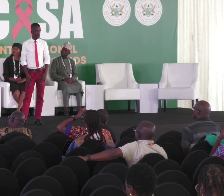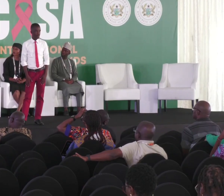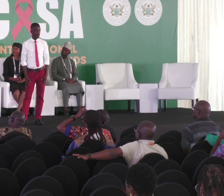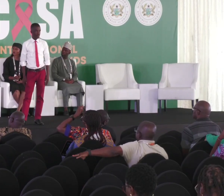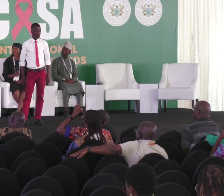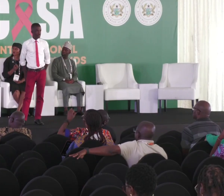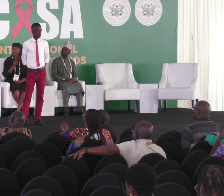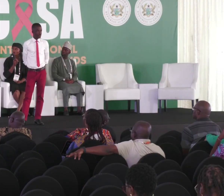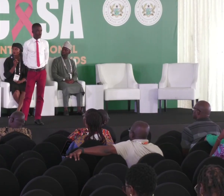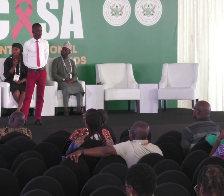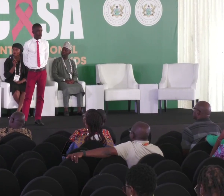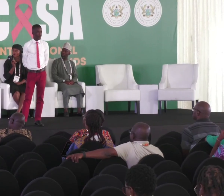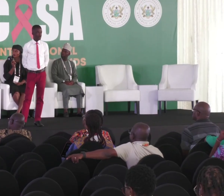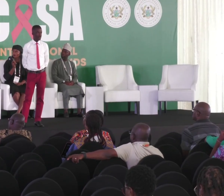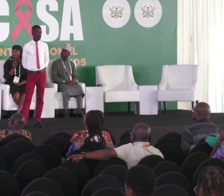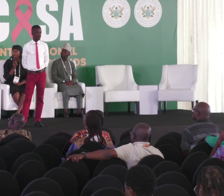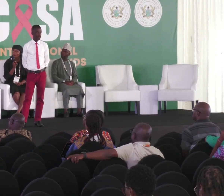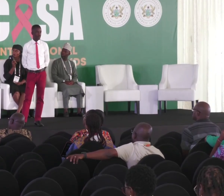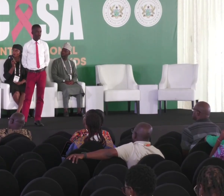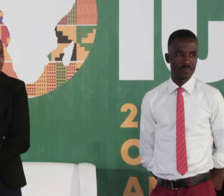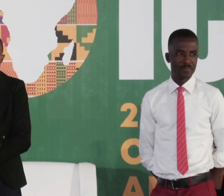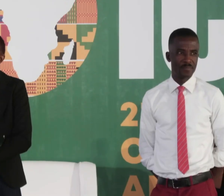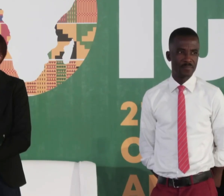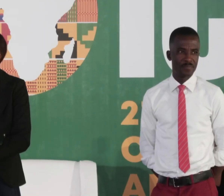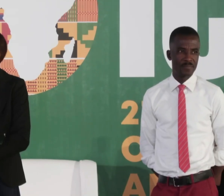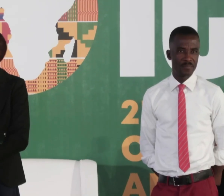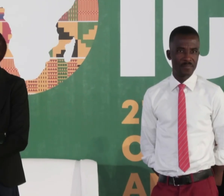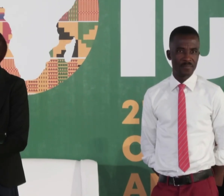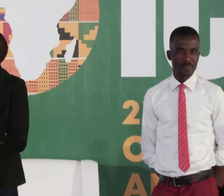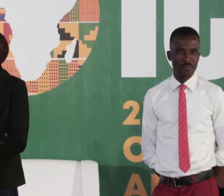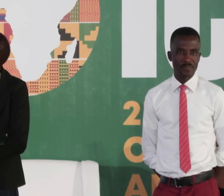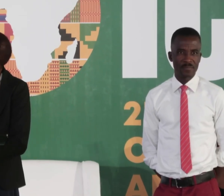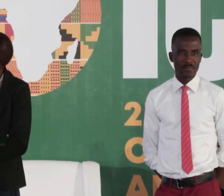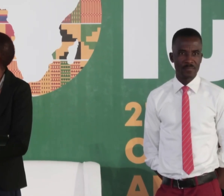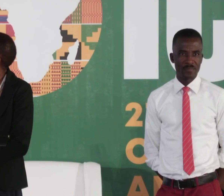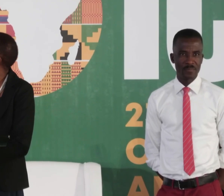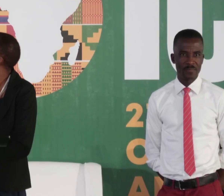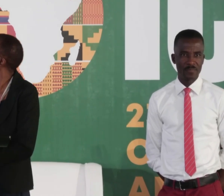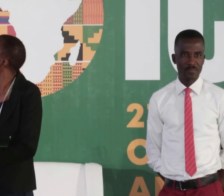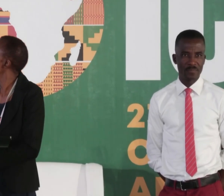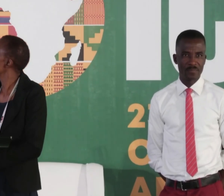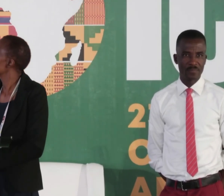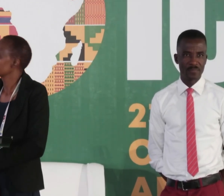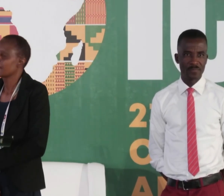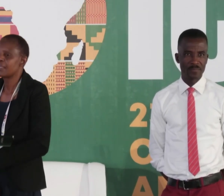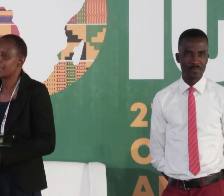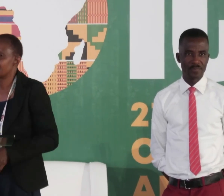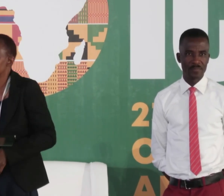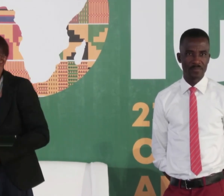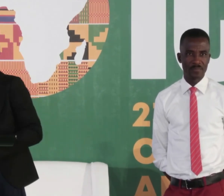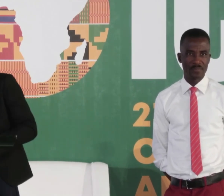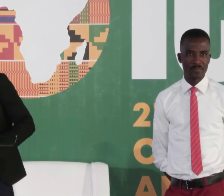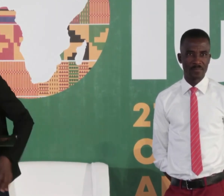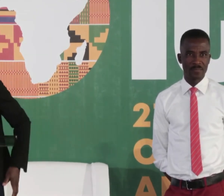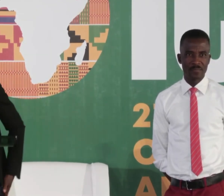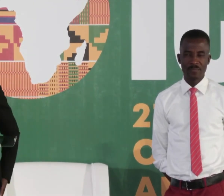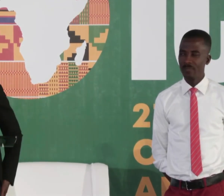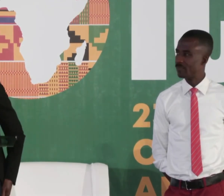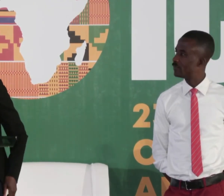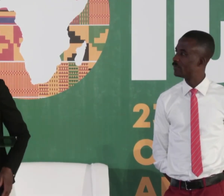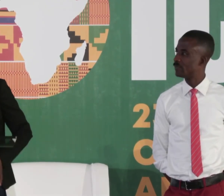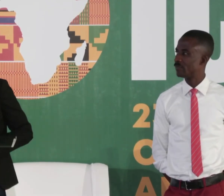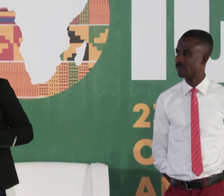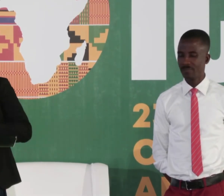pharmacy-based collection of PrEP refill for female sex workers. Good afternoon,